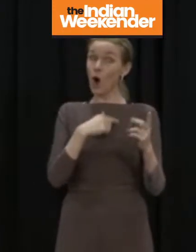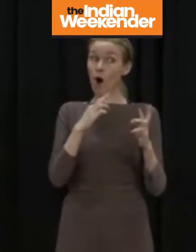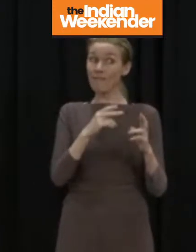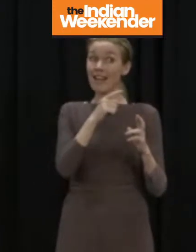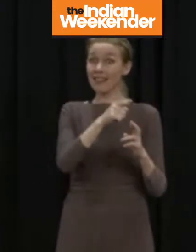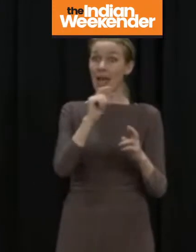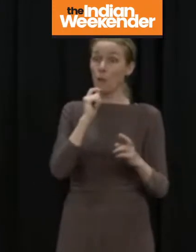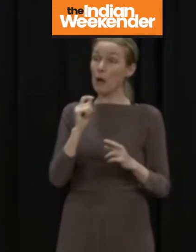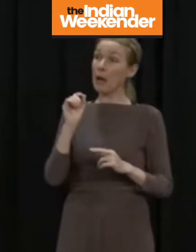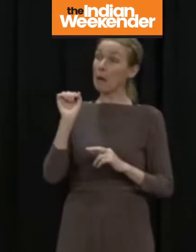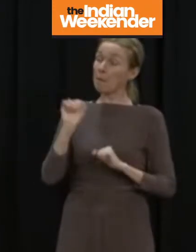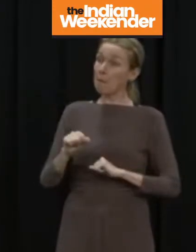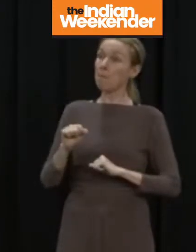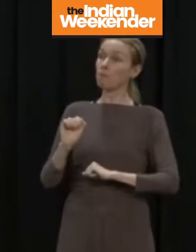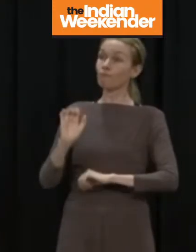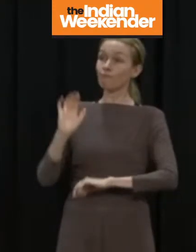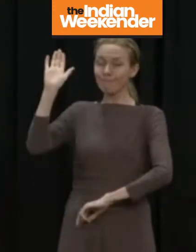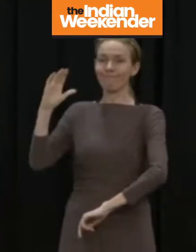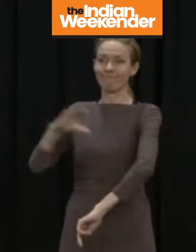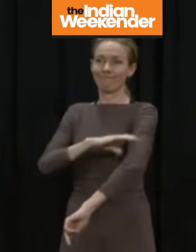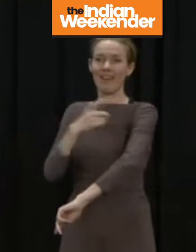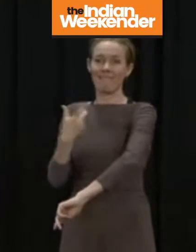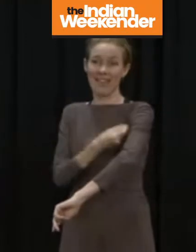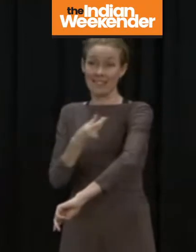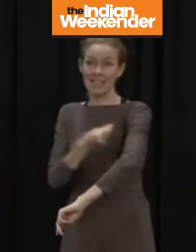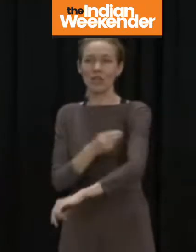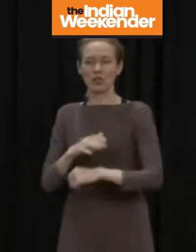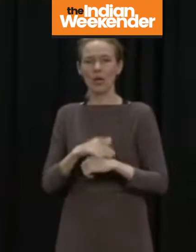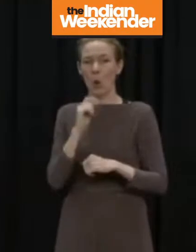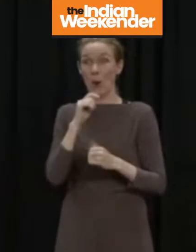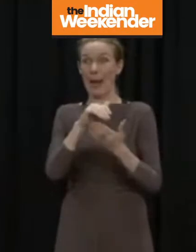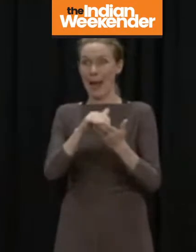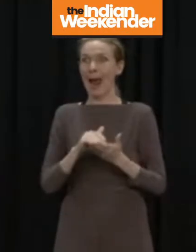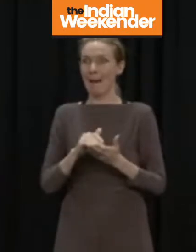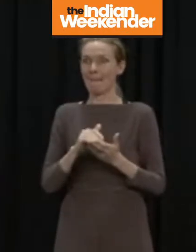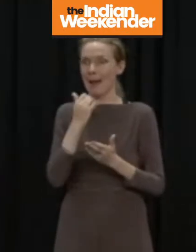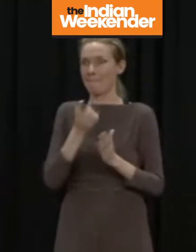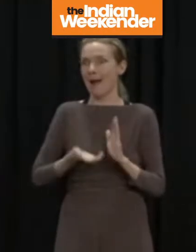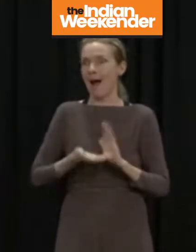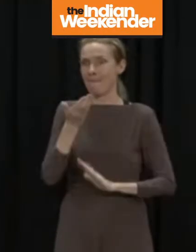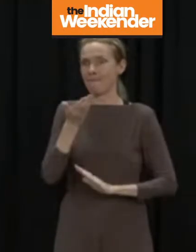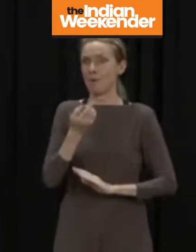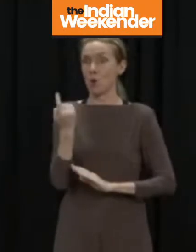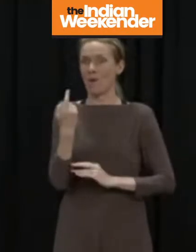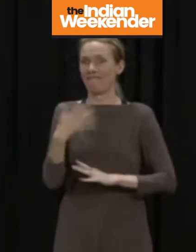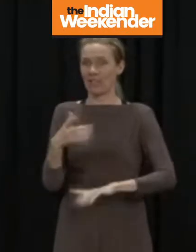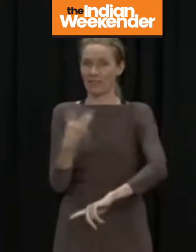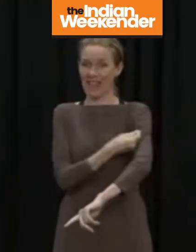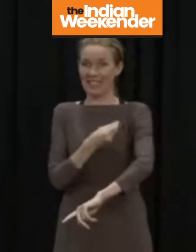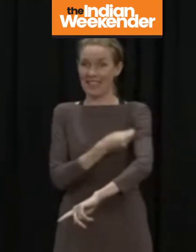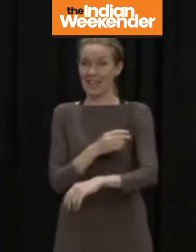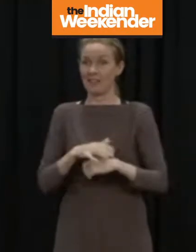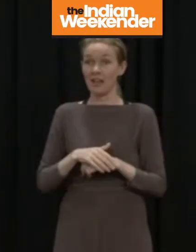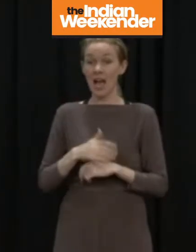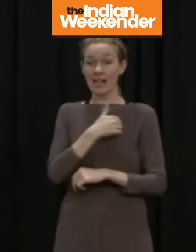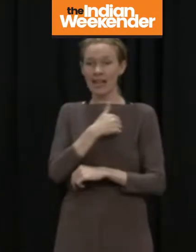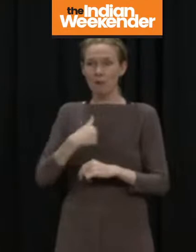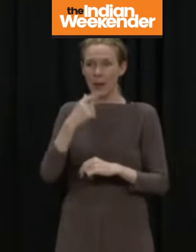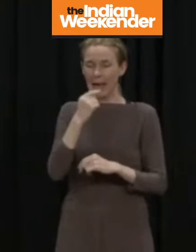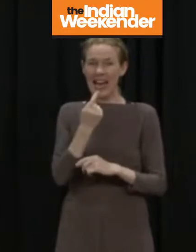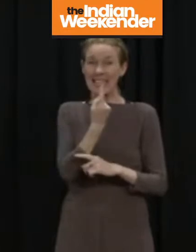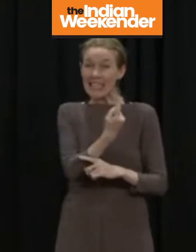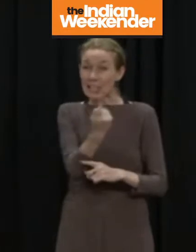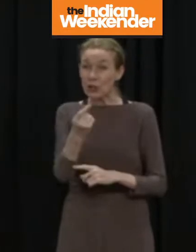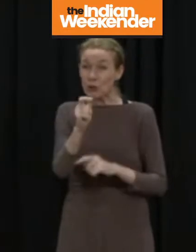vaccination. So we need those who have been vaccinated to be having those conversations. We're not going to be able to, as government, reach every one of them, even with